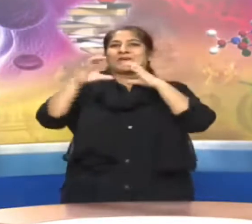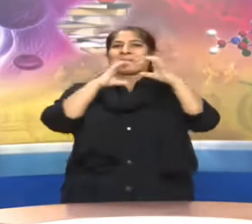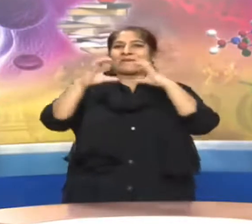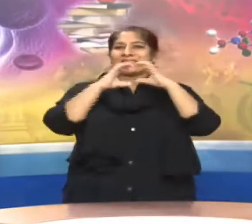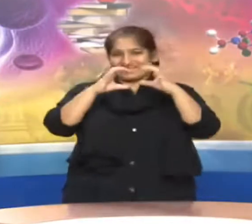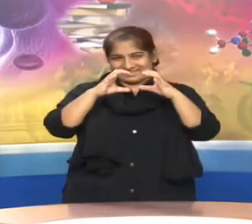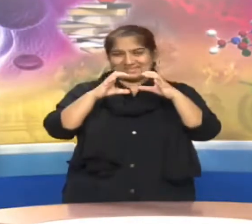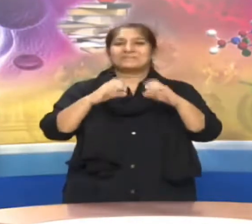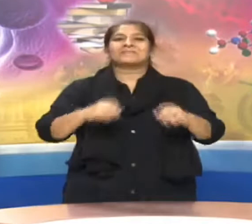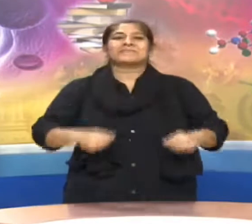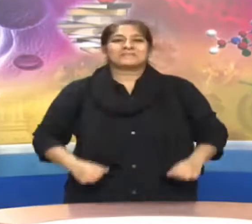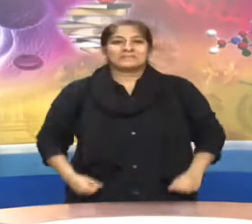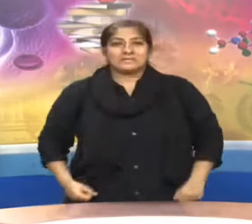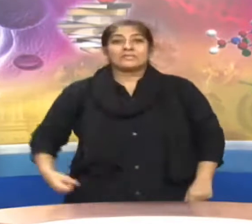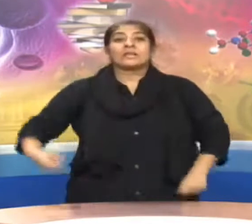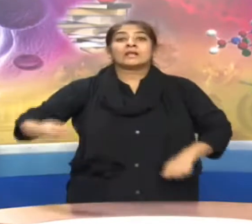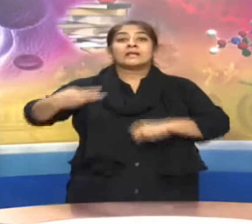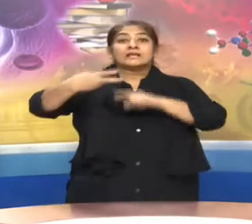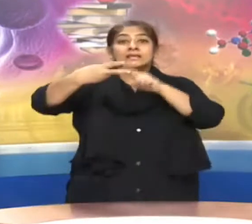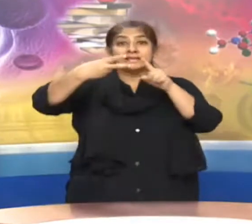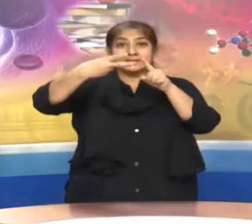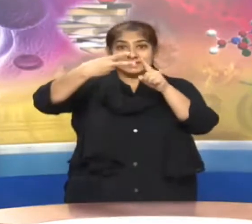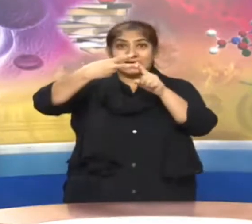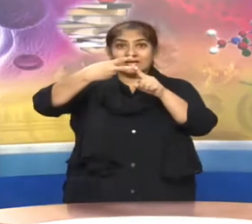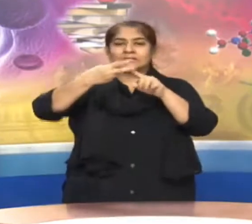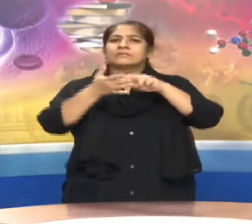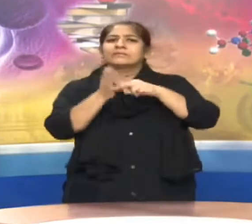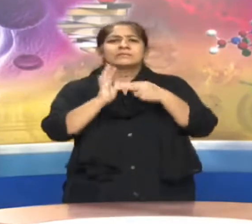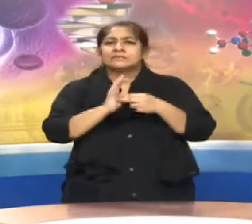life at different levels. So, communication is important.